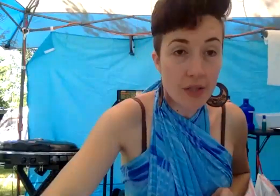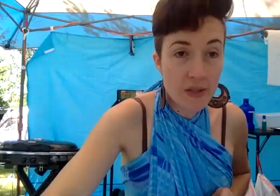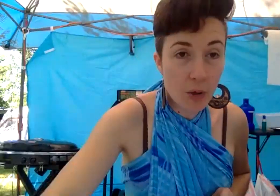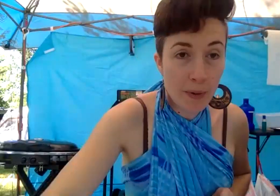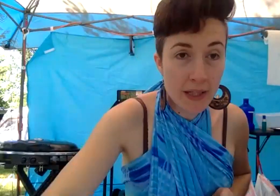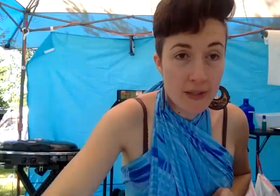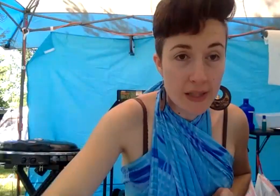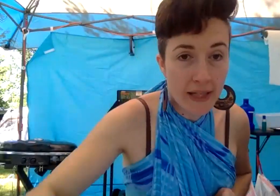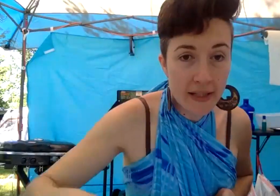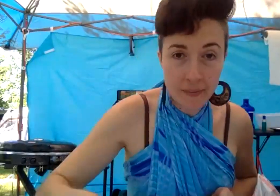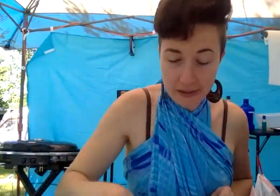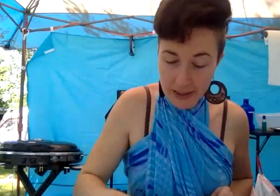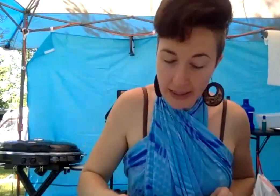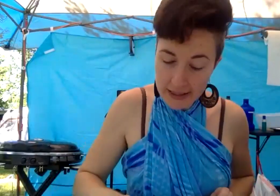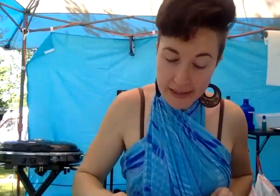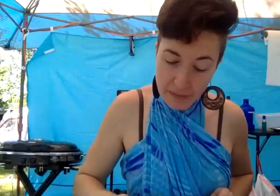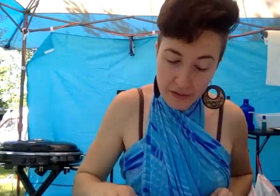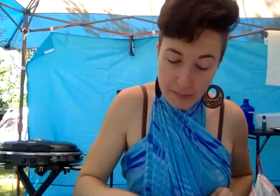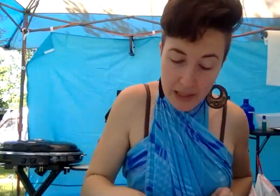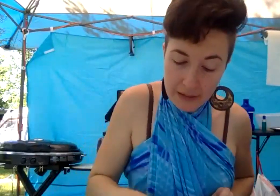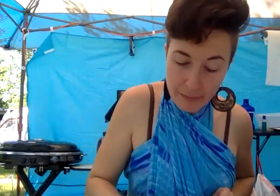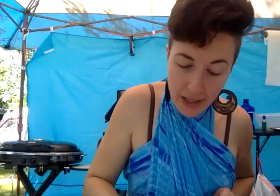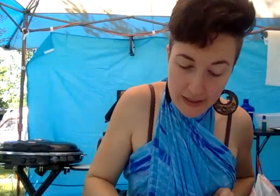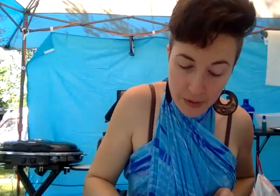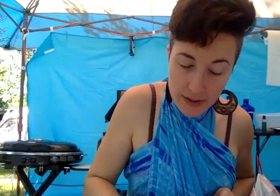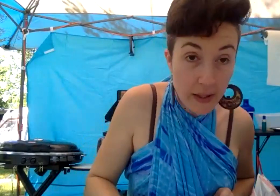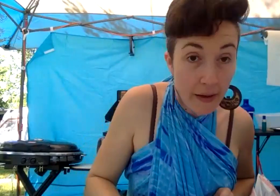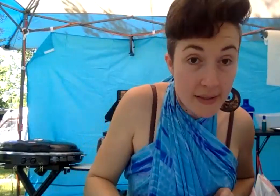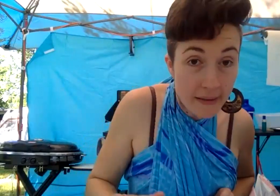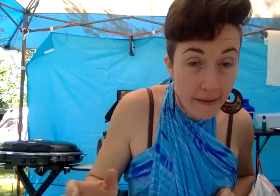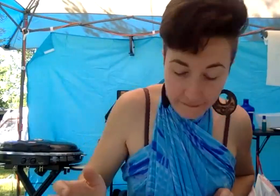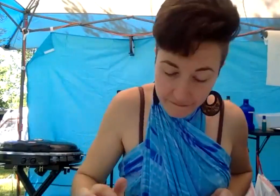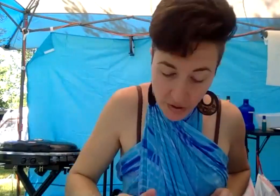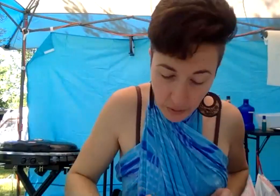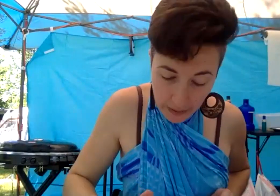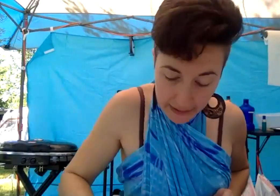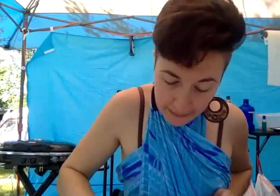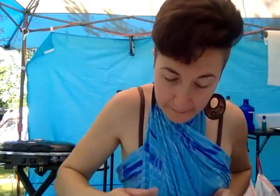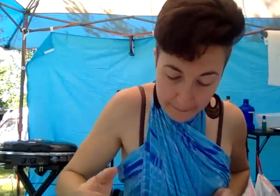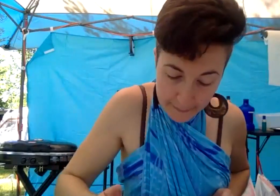Just a moment, I just got a text from somebody asking for the meeting password, so I have to send that very quickly.